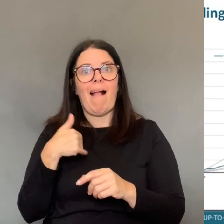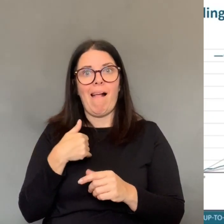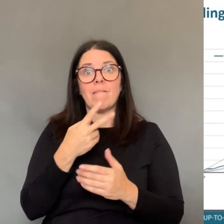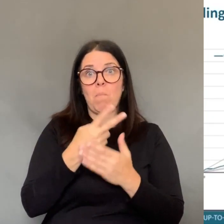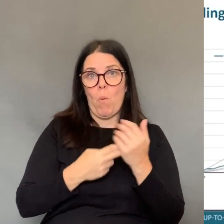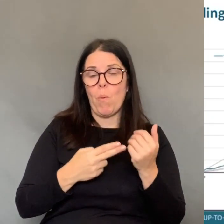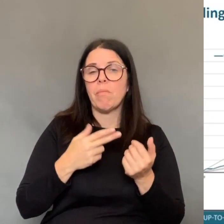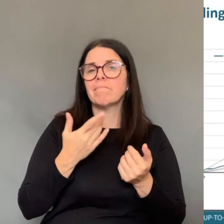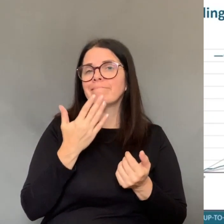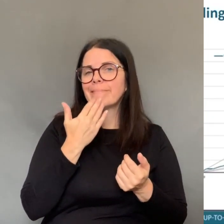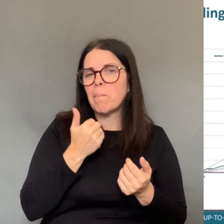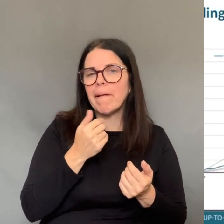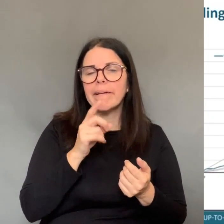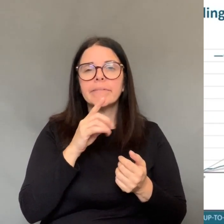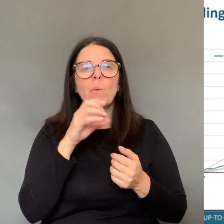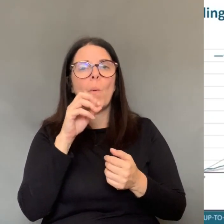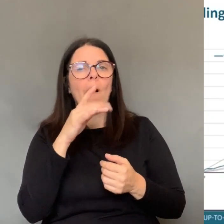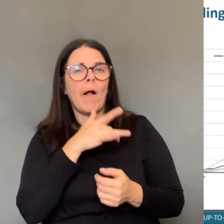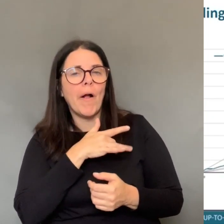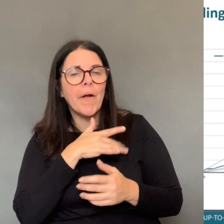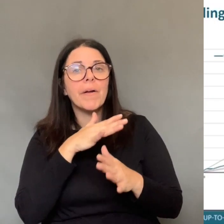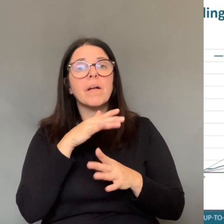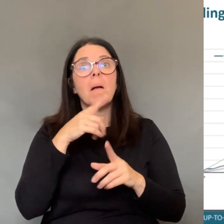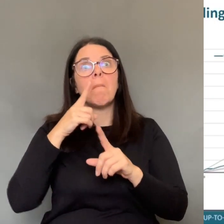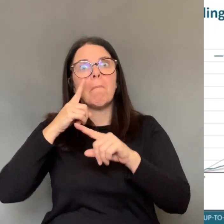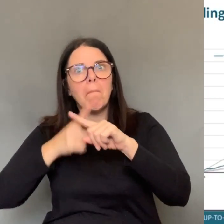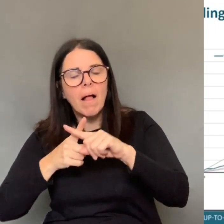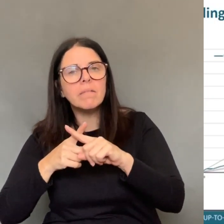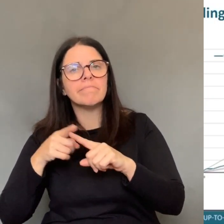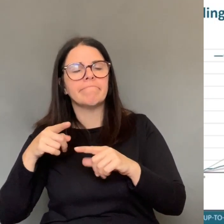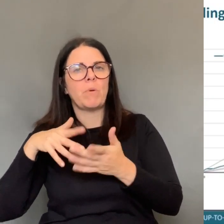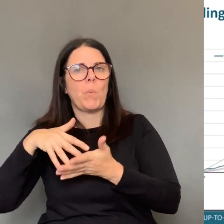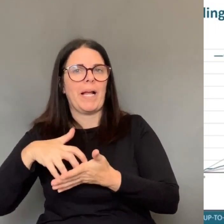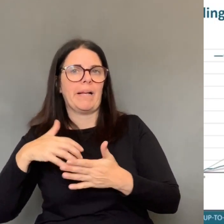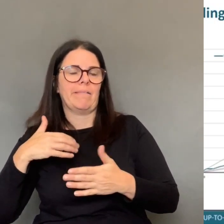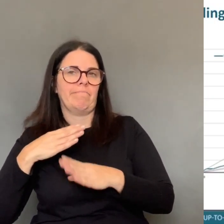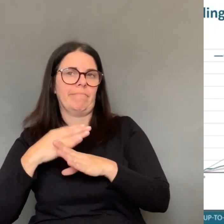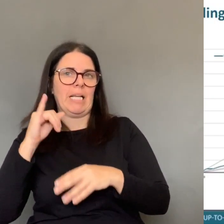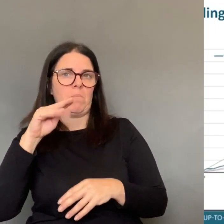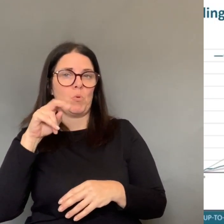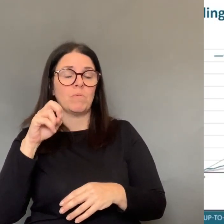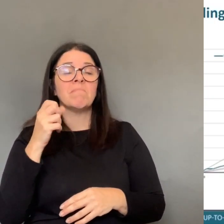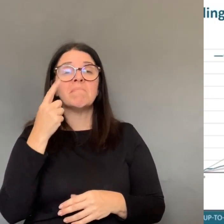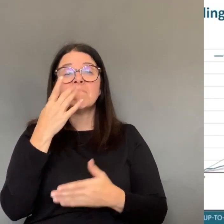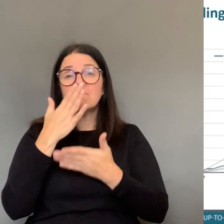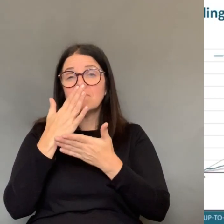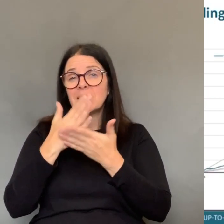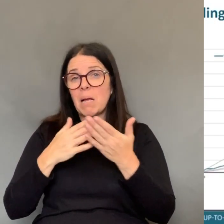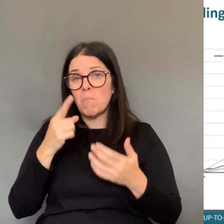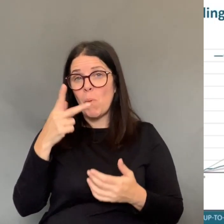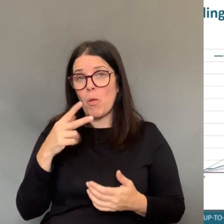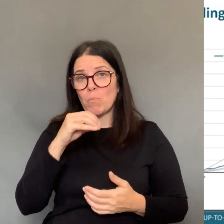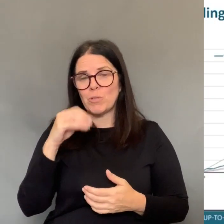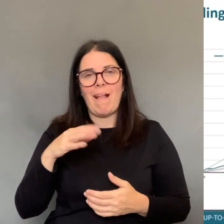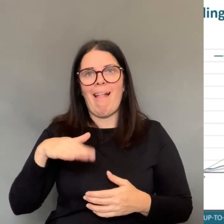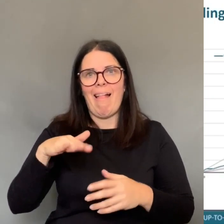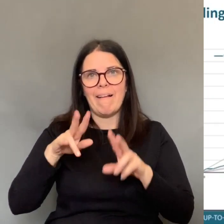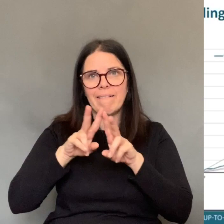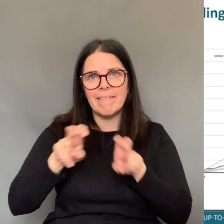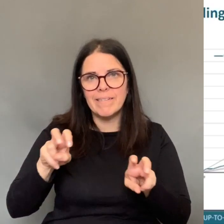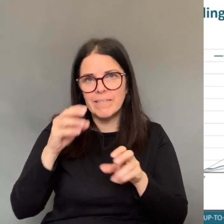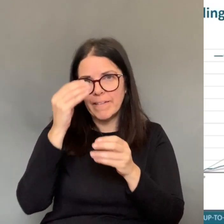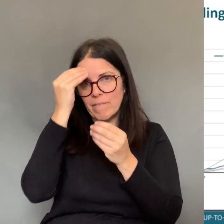rates. Our cases were doubling at a rate of slightly higher than 2. But now we are doubling at a rate of more than 3 days, a